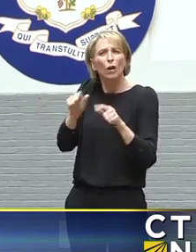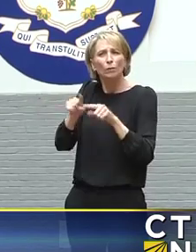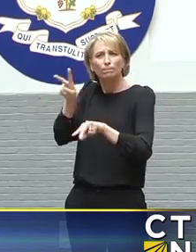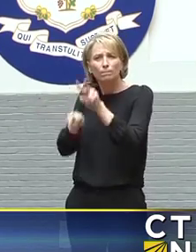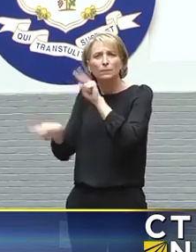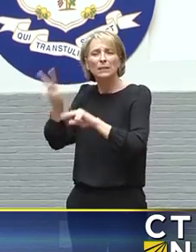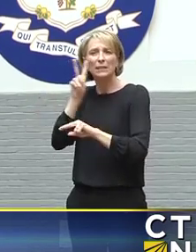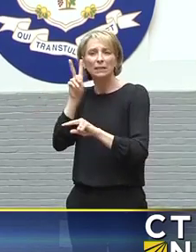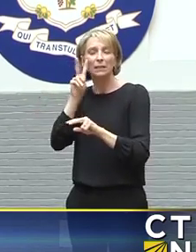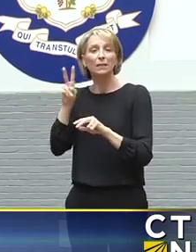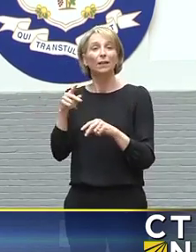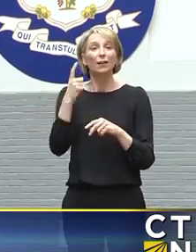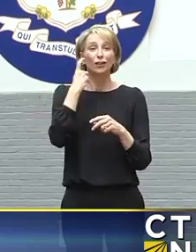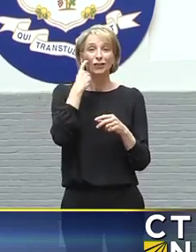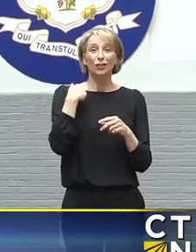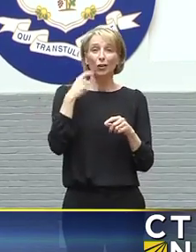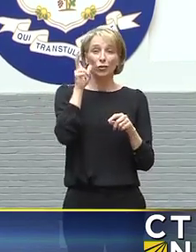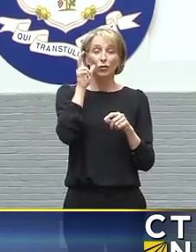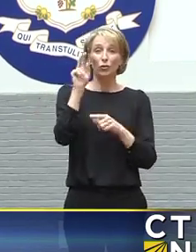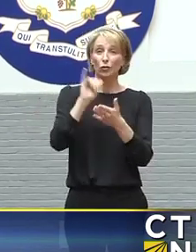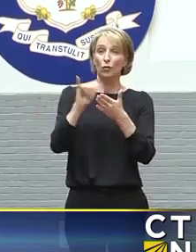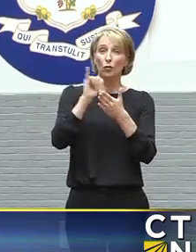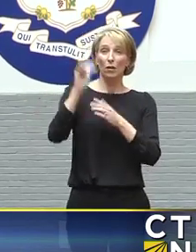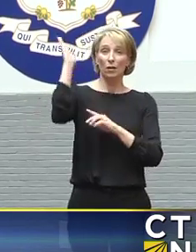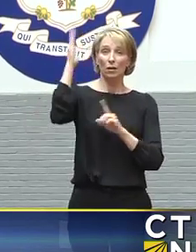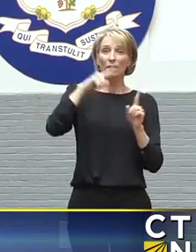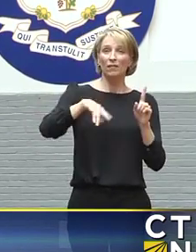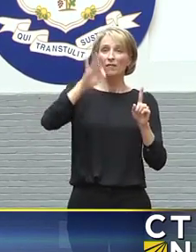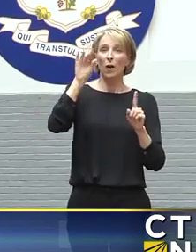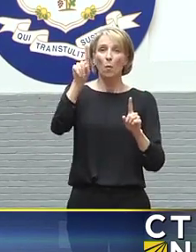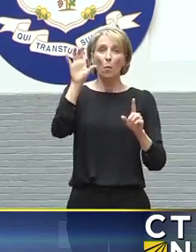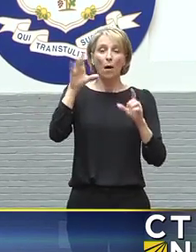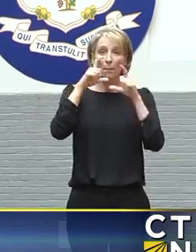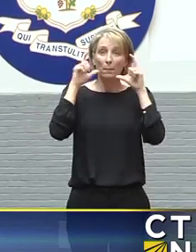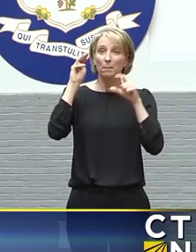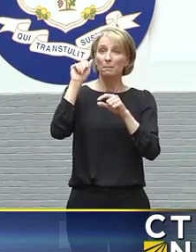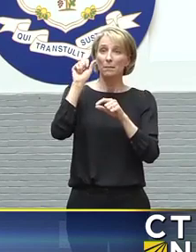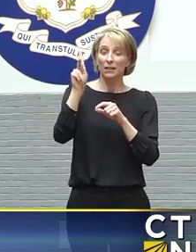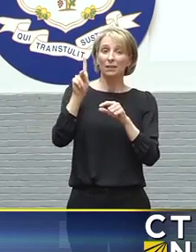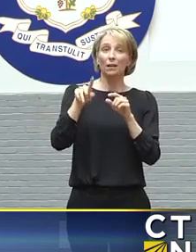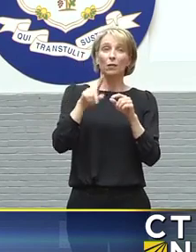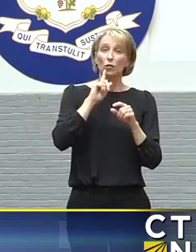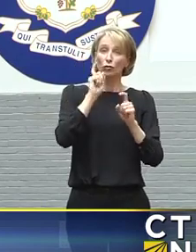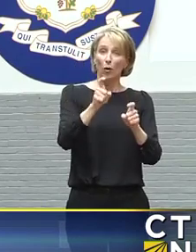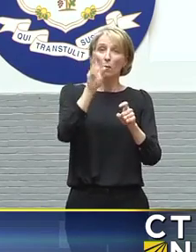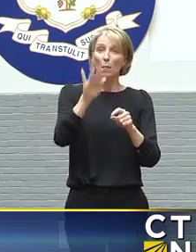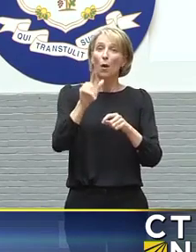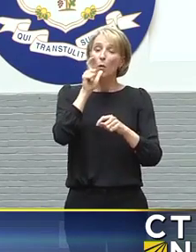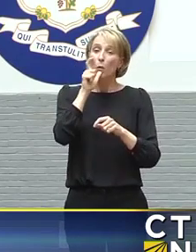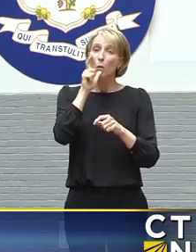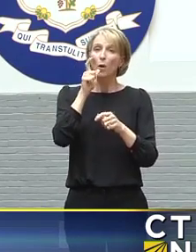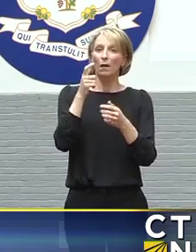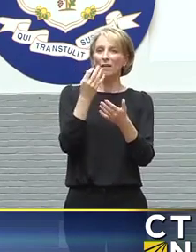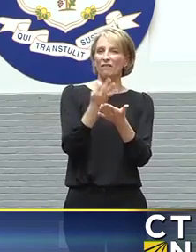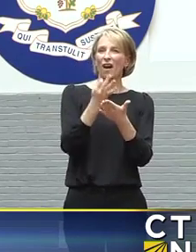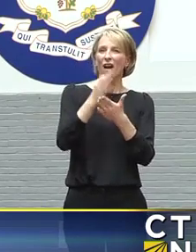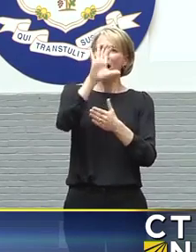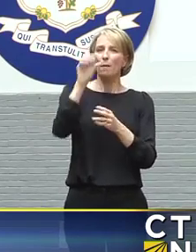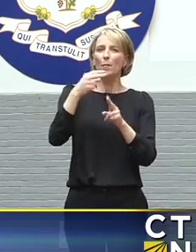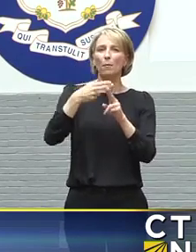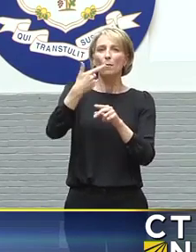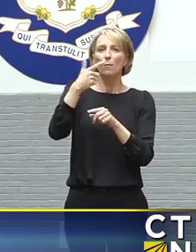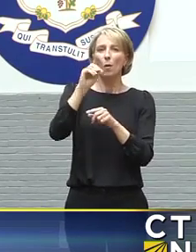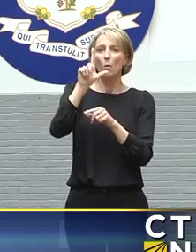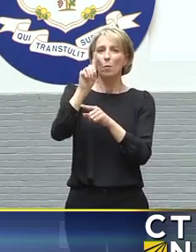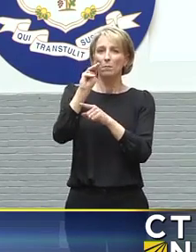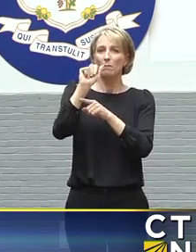Cuomo's telecast where he said they found 100,000 masks were donated by Goldman Sachs, the financial institution. So you'll be surprised where we